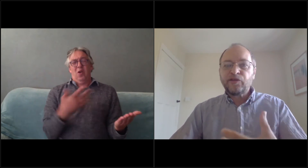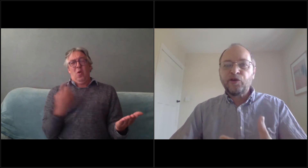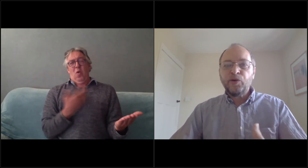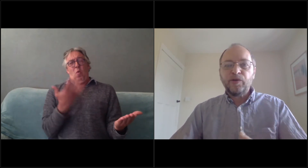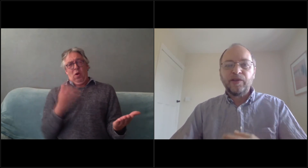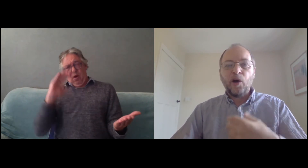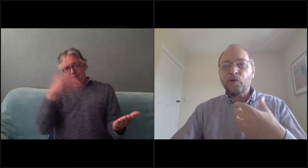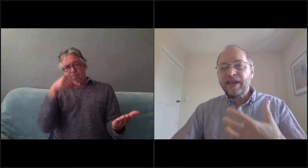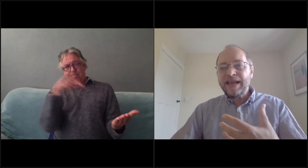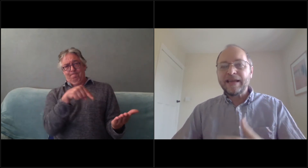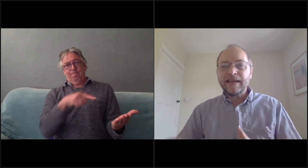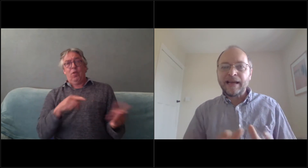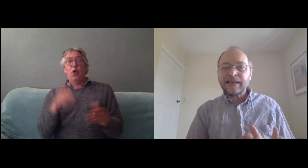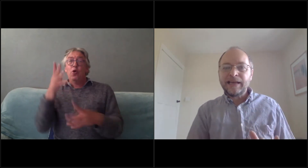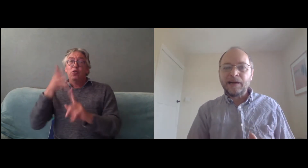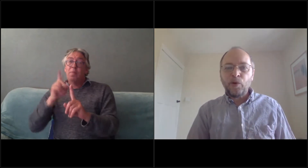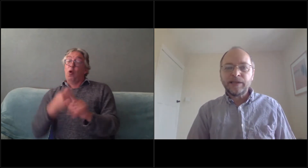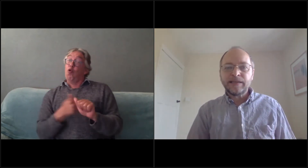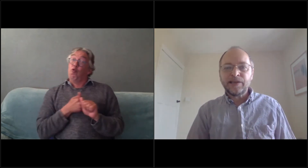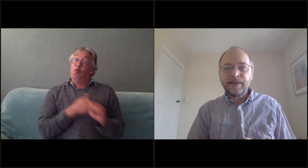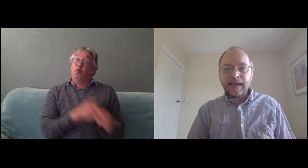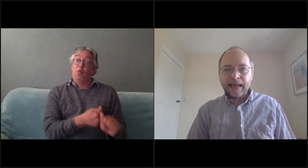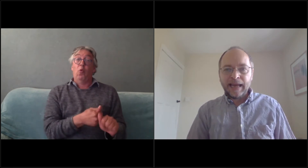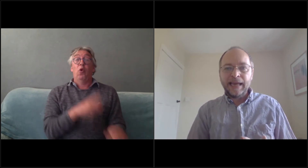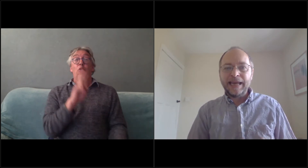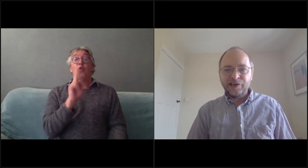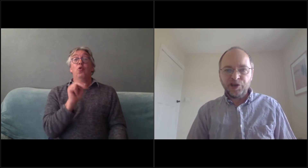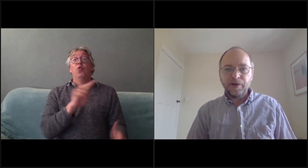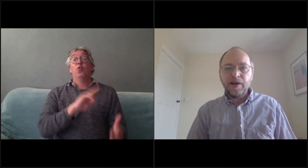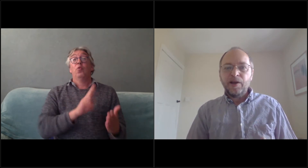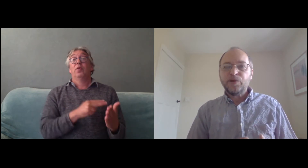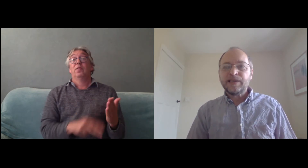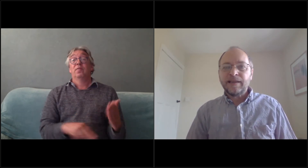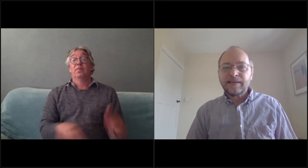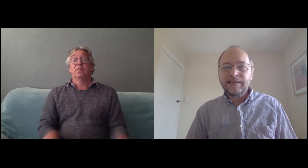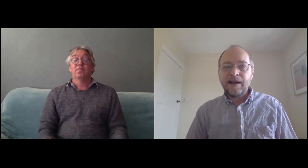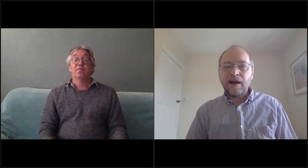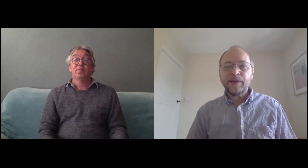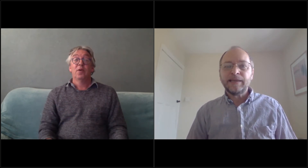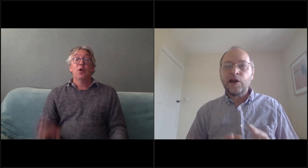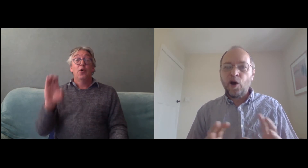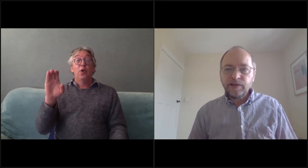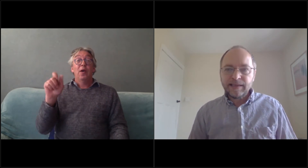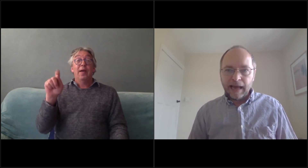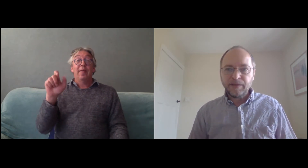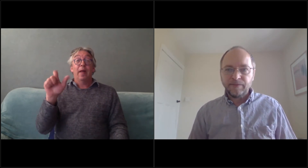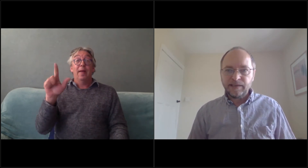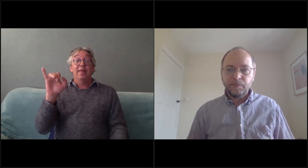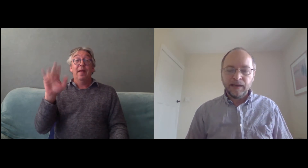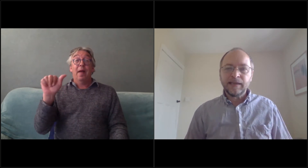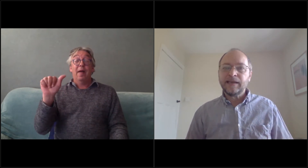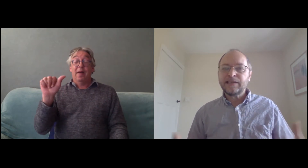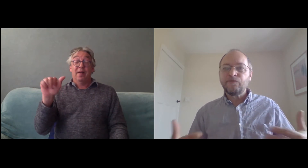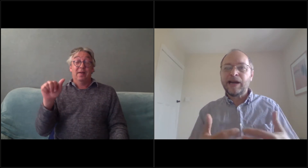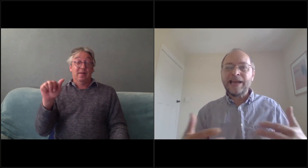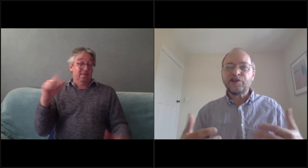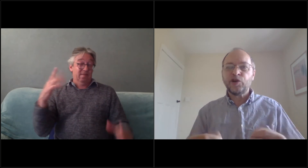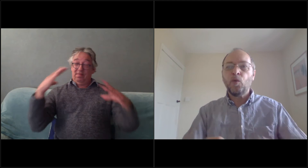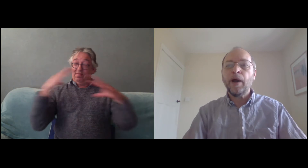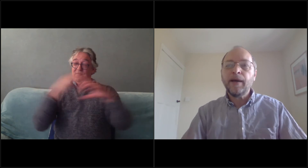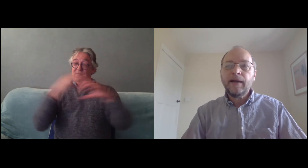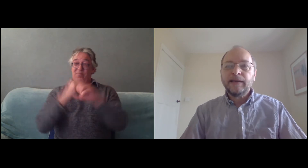Without going through the whole thing, Catalina pointed to the key issue, which is that the CRPD concept of disability is